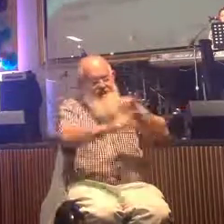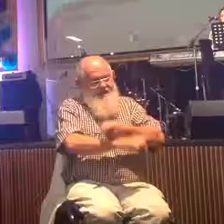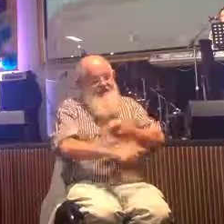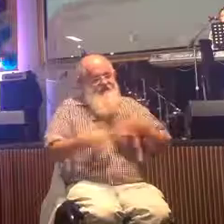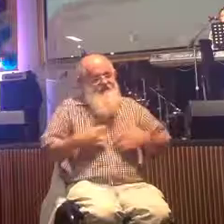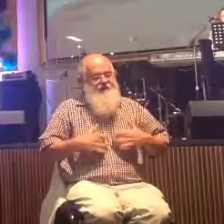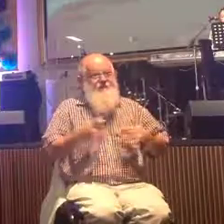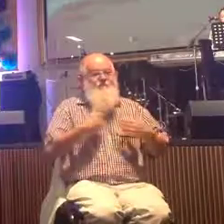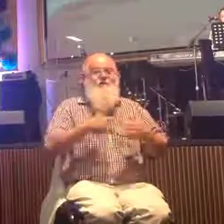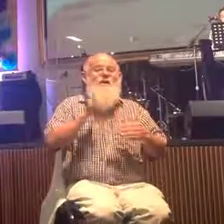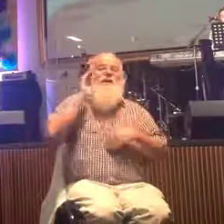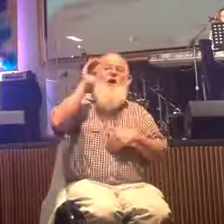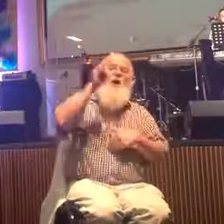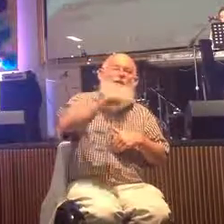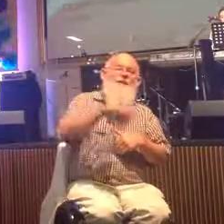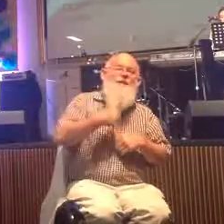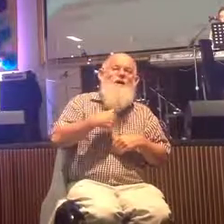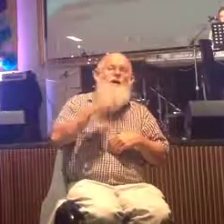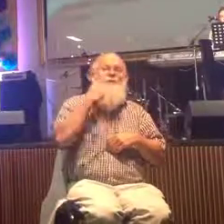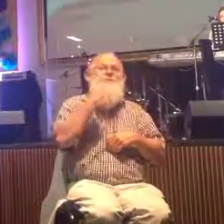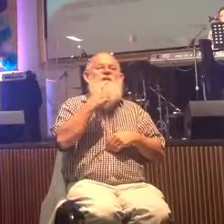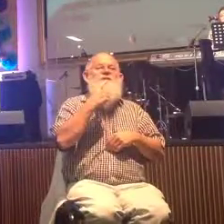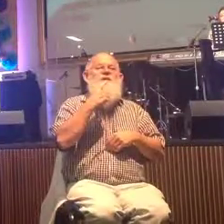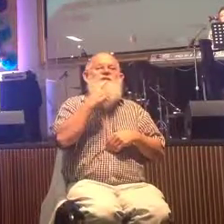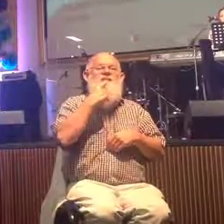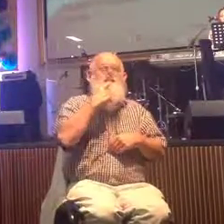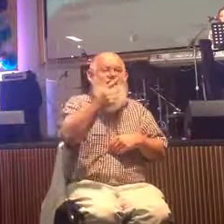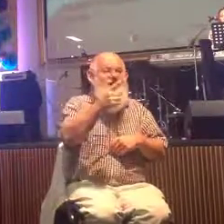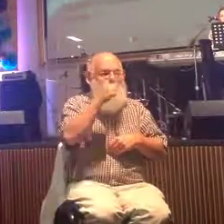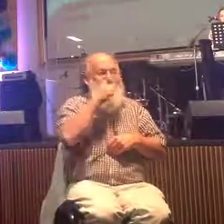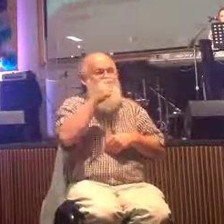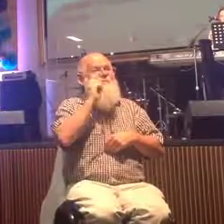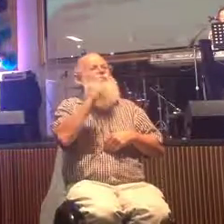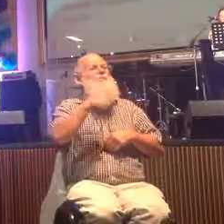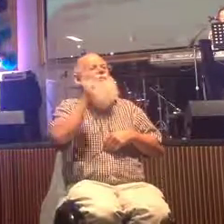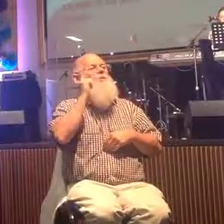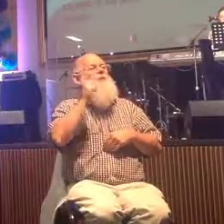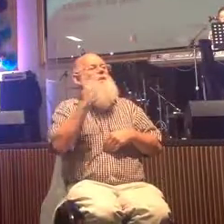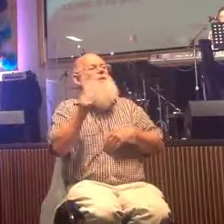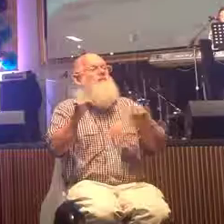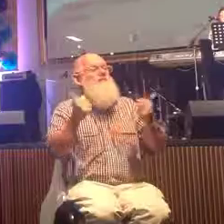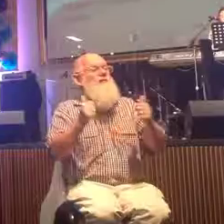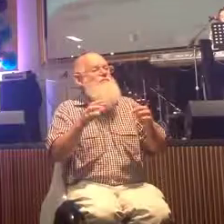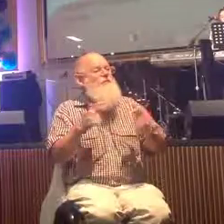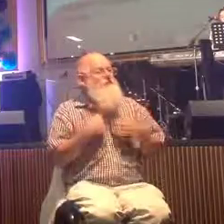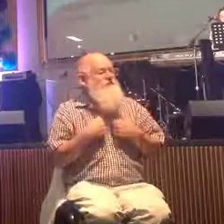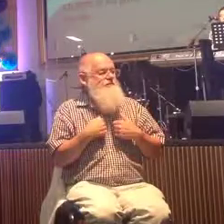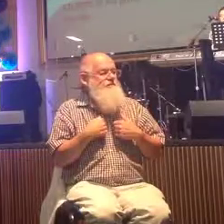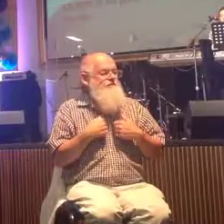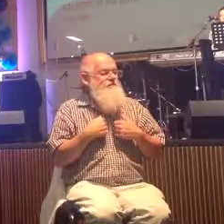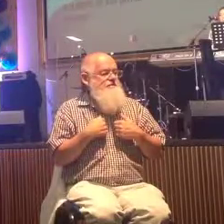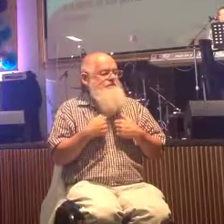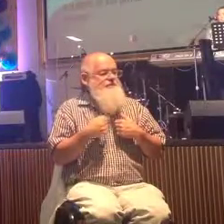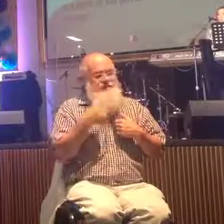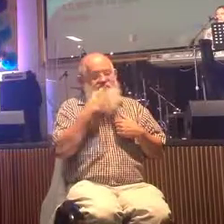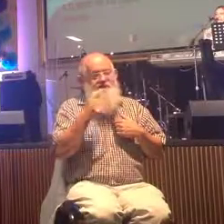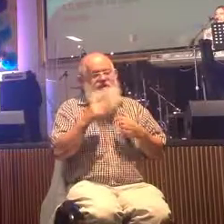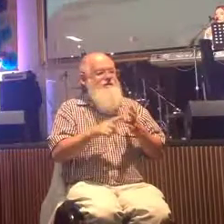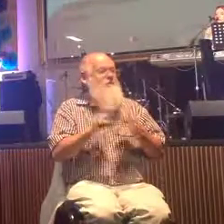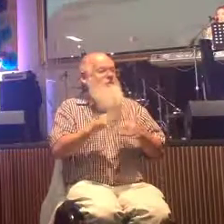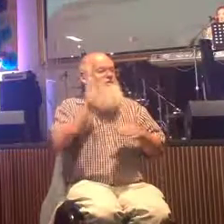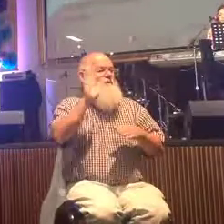I will go home and I will tell the people of what the Lord has done for me. And I'll tell them of your